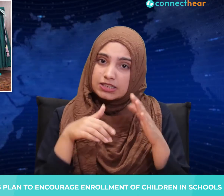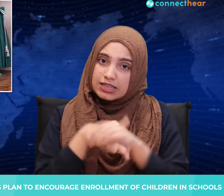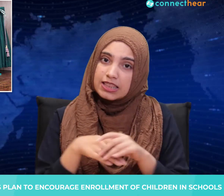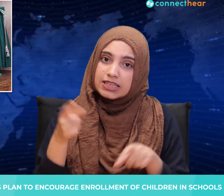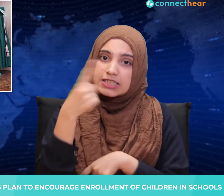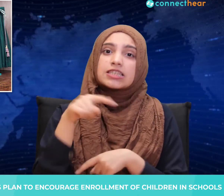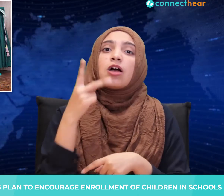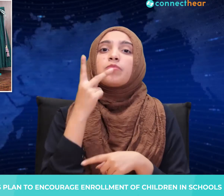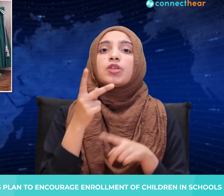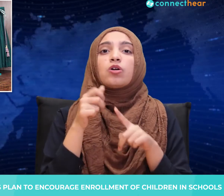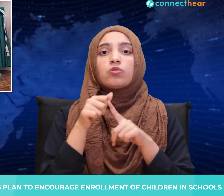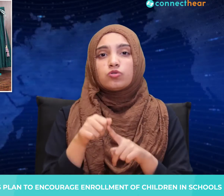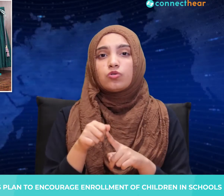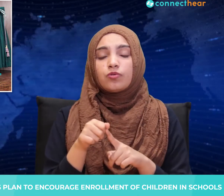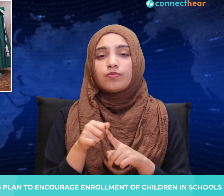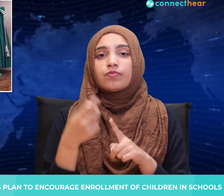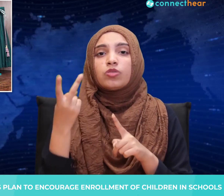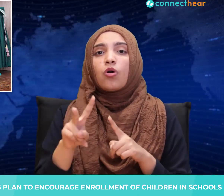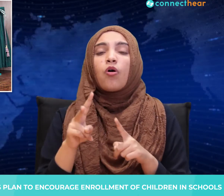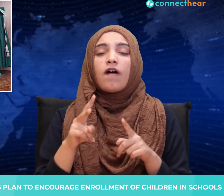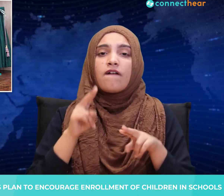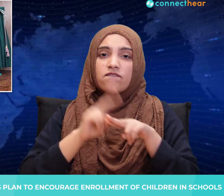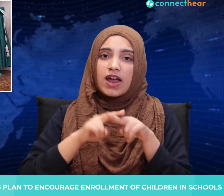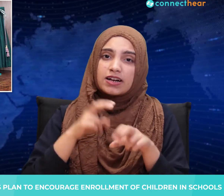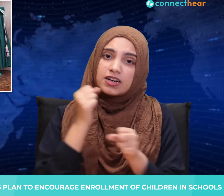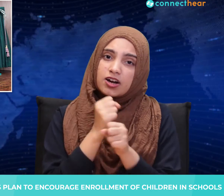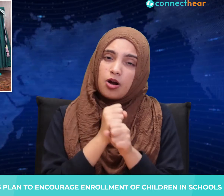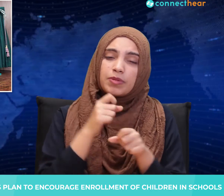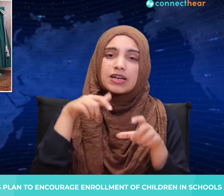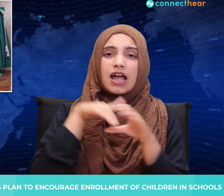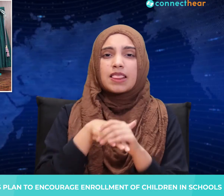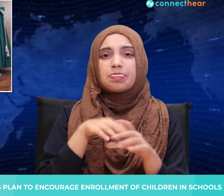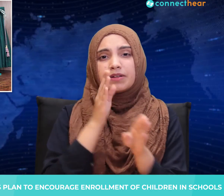the cooperation of the federal government in provinces.